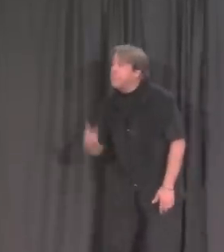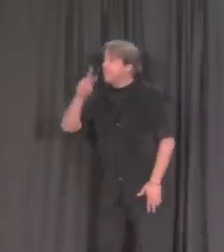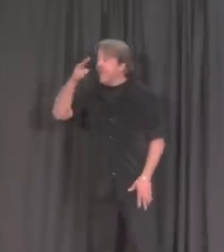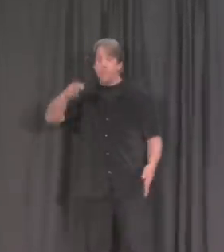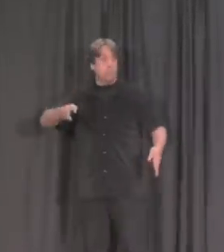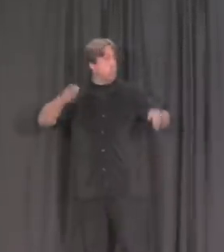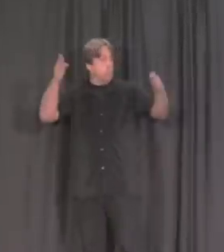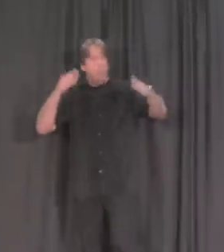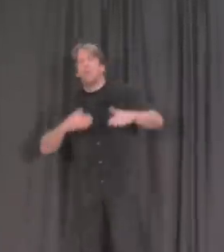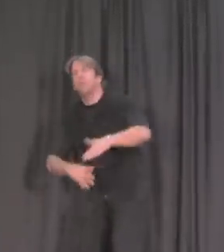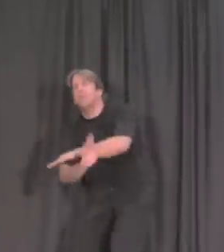Second stall.